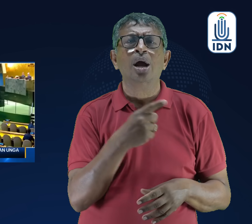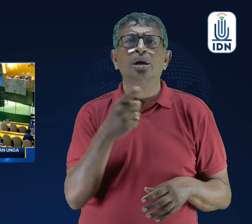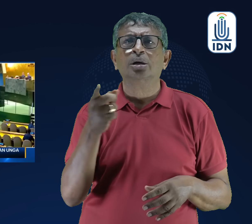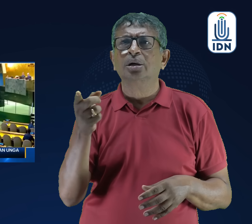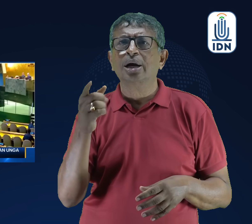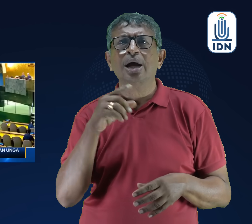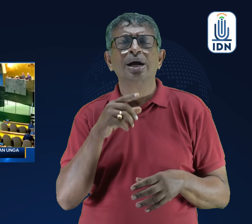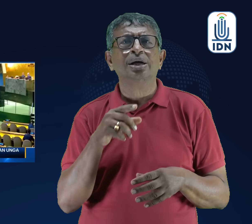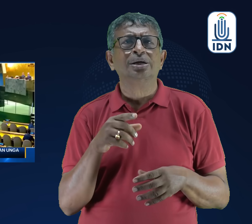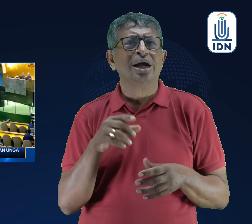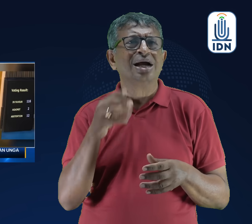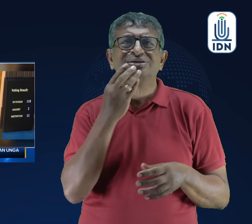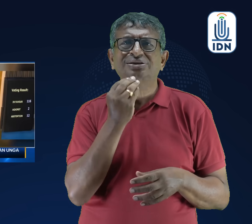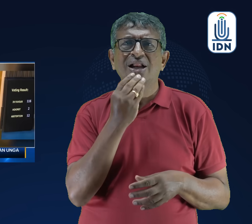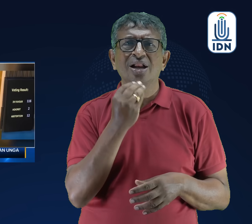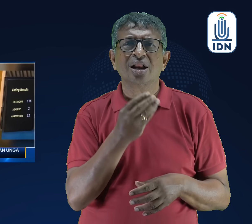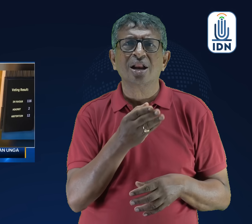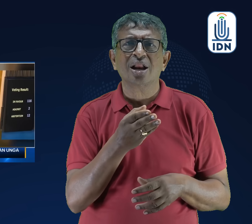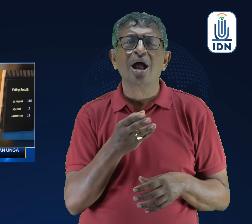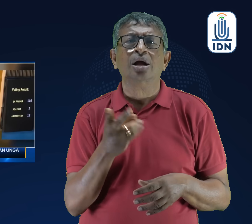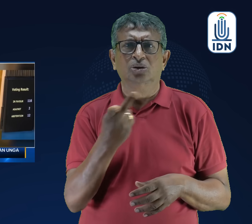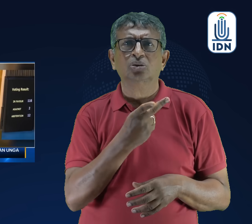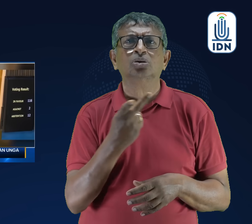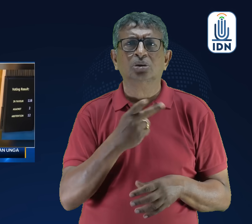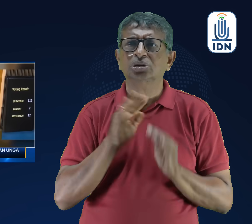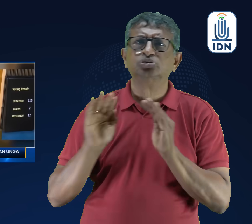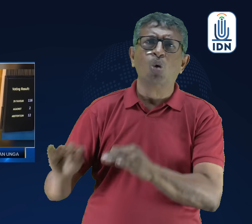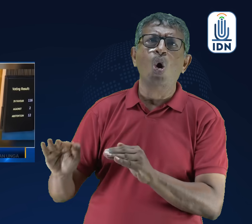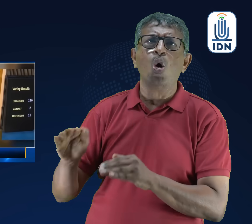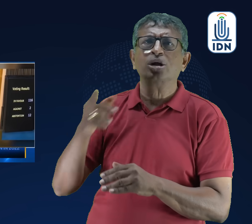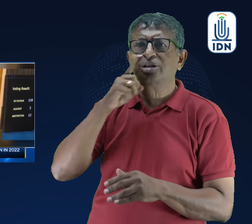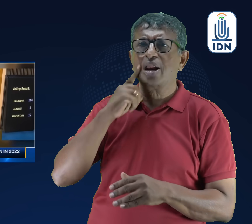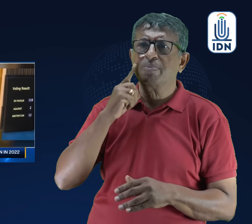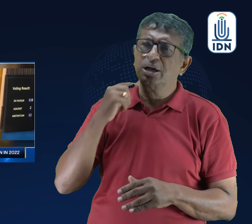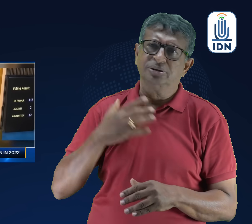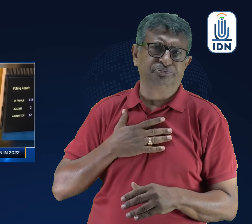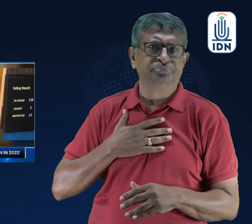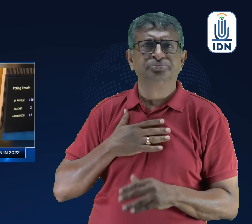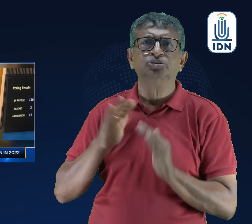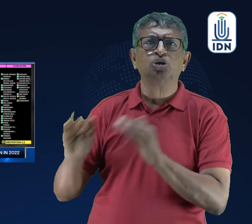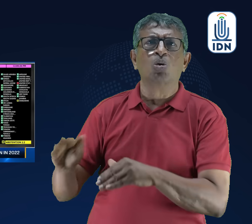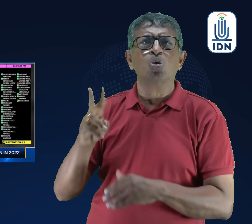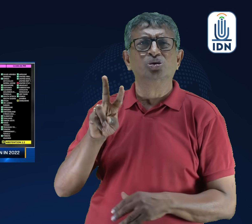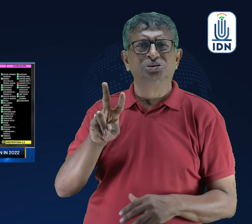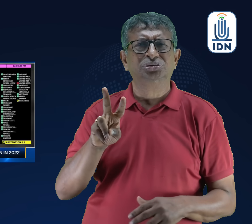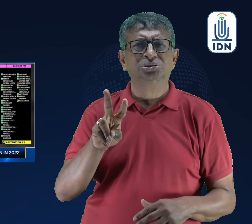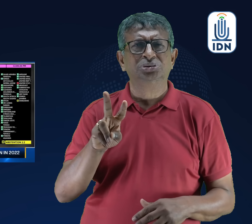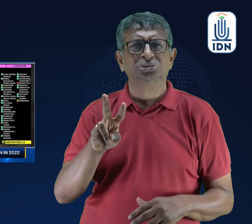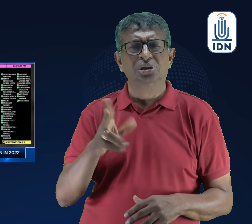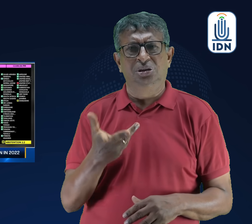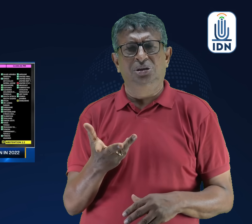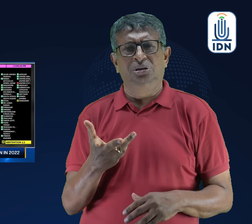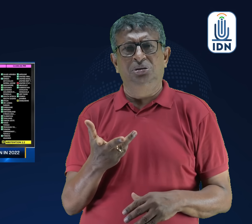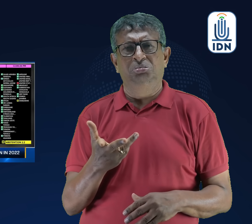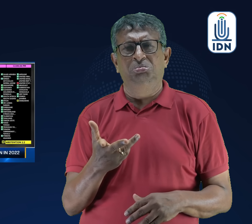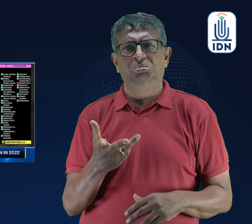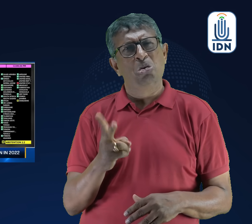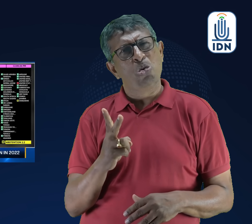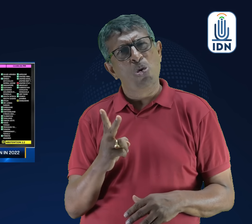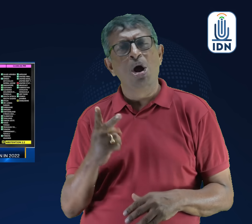appears to have been colored by Iran. You see, this resolution appreciated Iran's role in Afghanistan, which may have irked the US and Israel, and that is why they voted against the resolution and